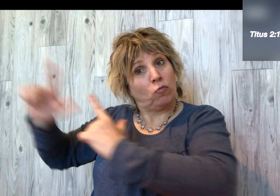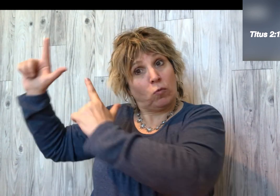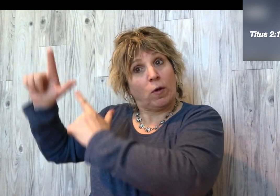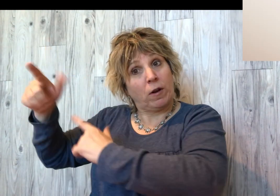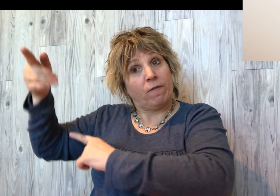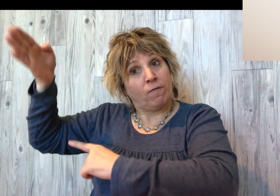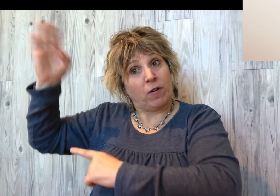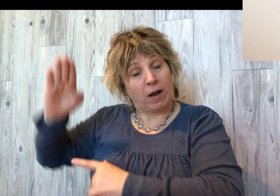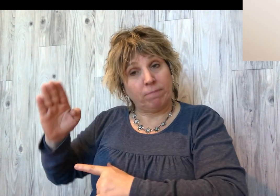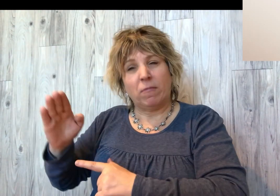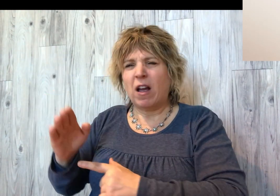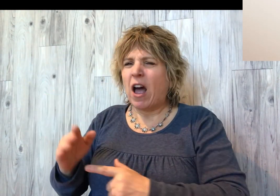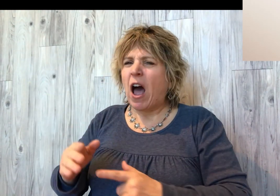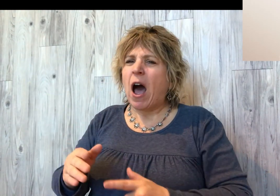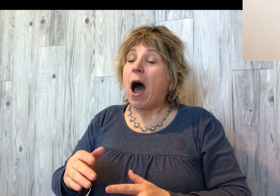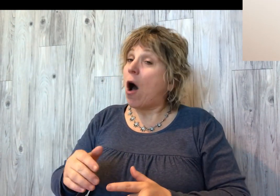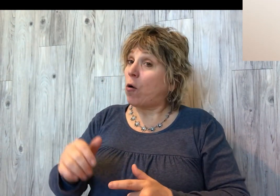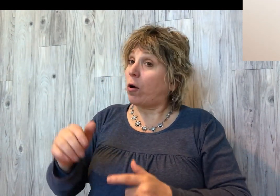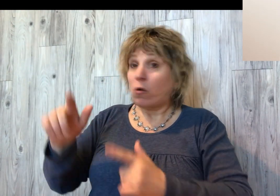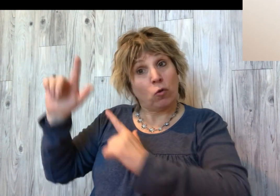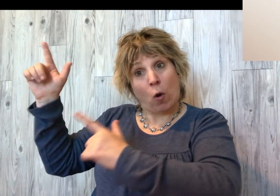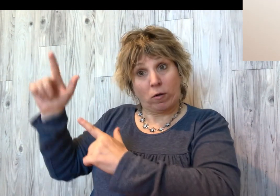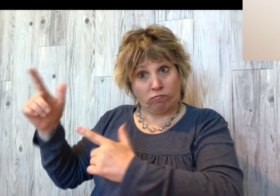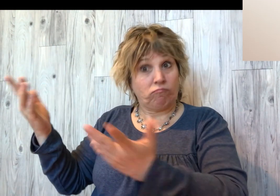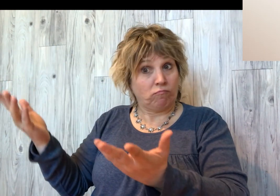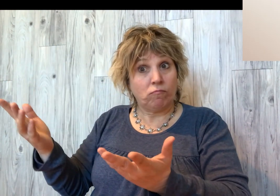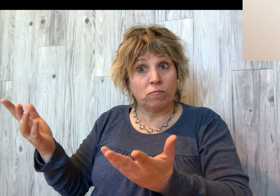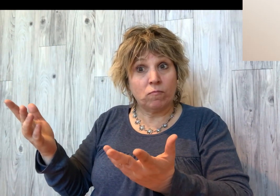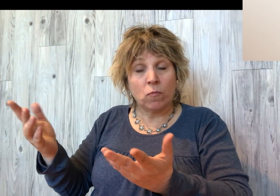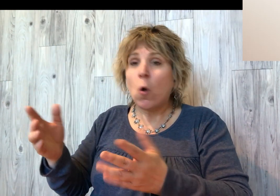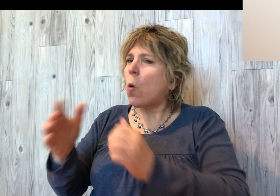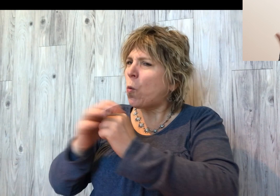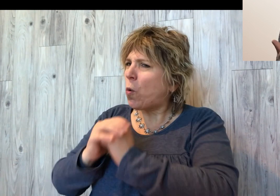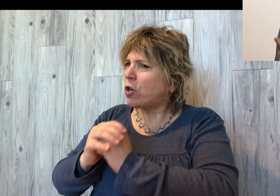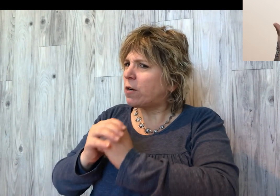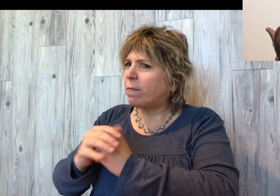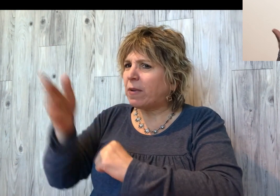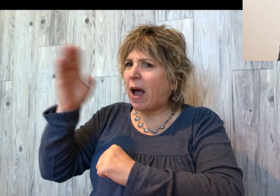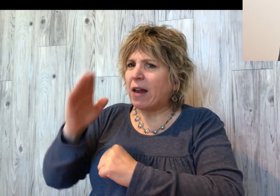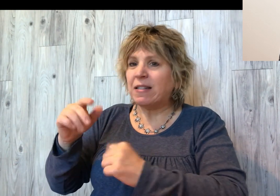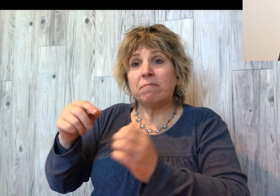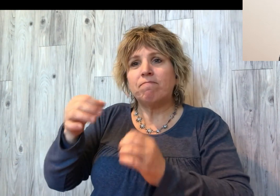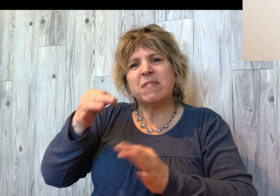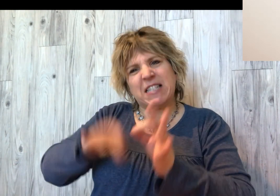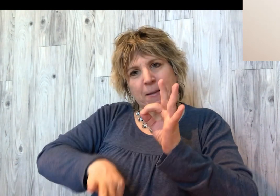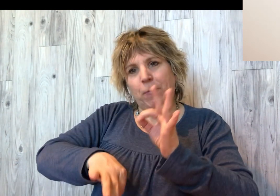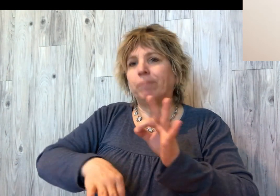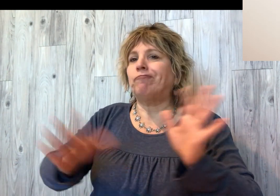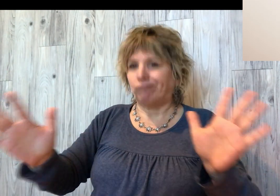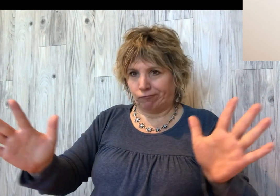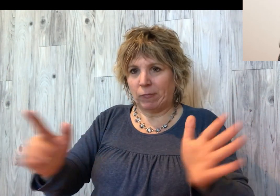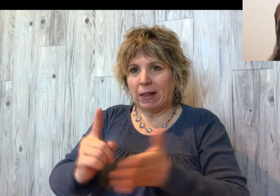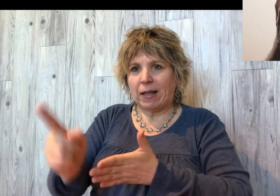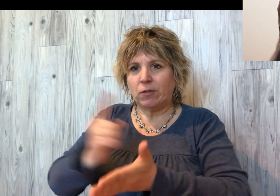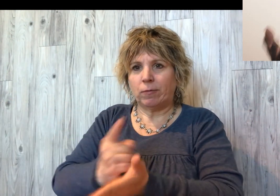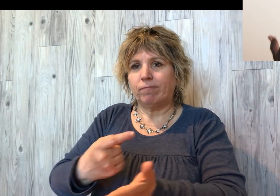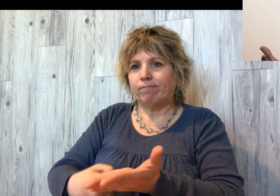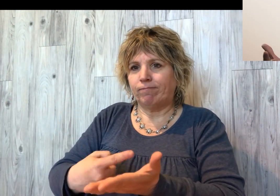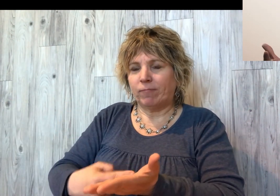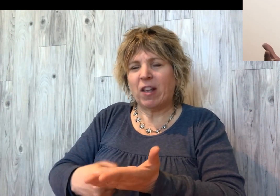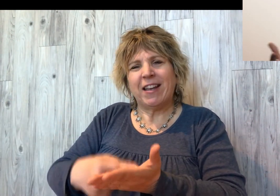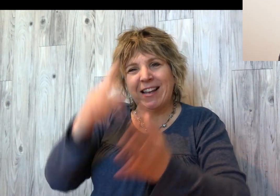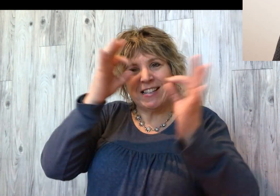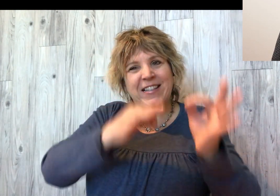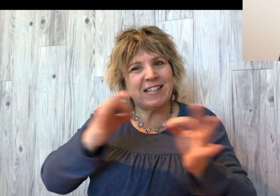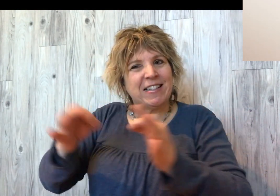to God. So our greatest act of devotion, or our greatest act of worshiping God, is simply this. I said this last week: